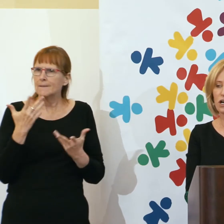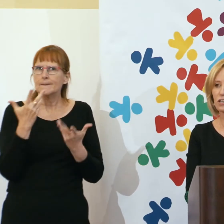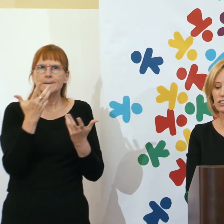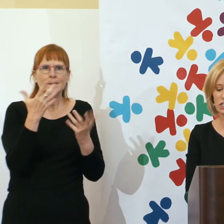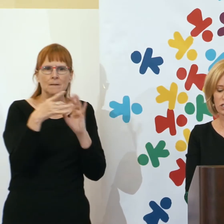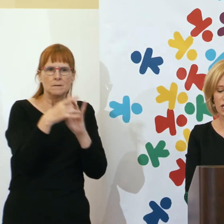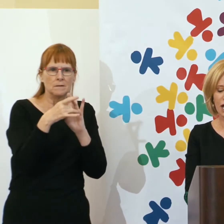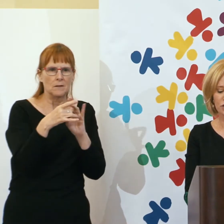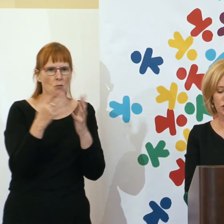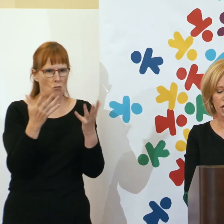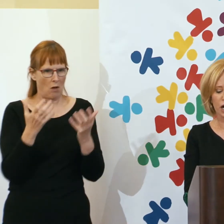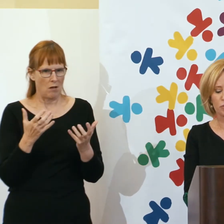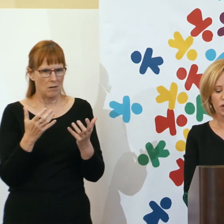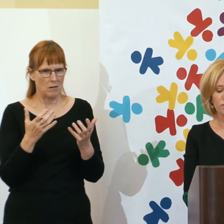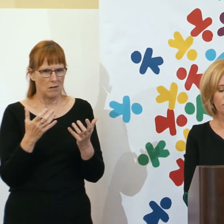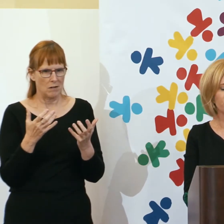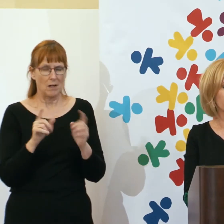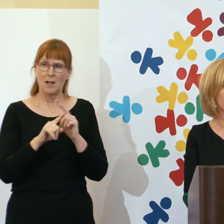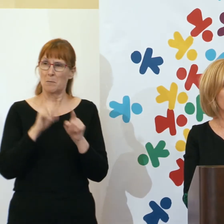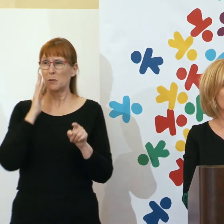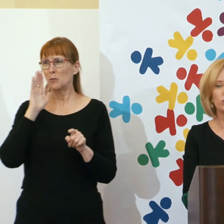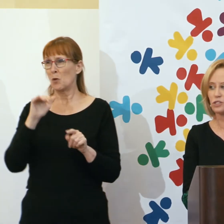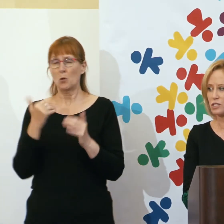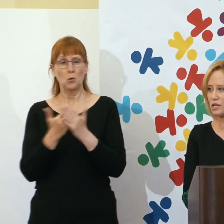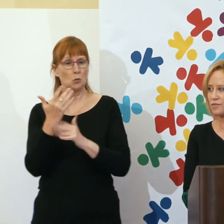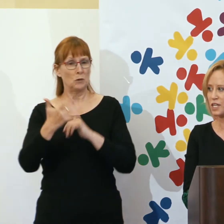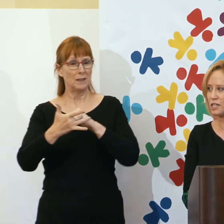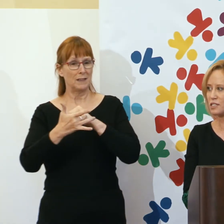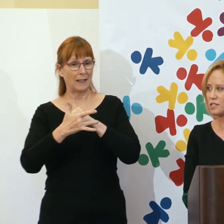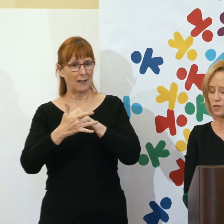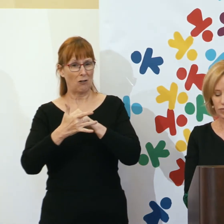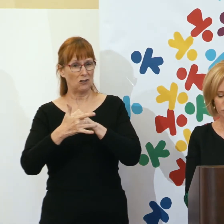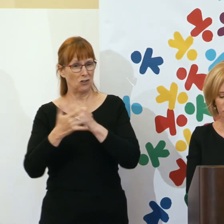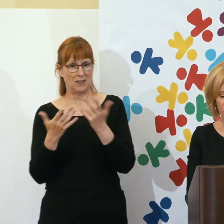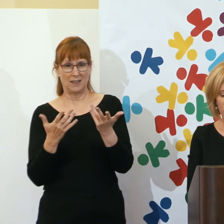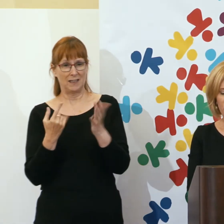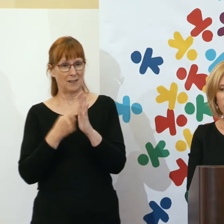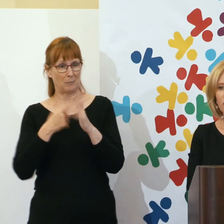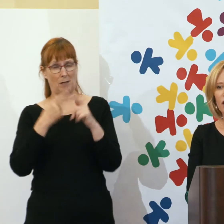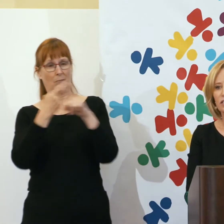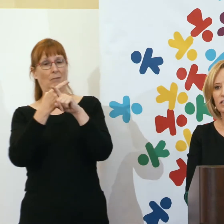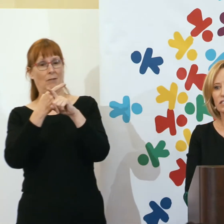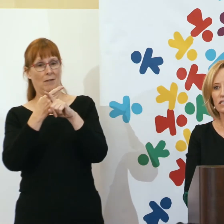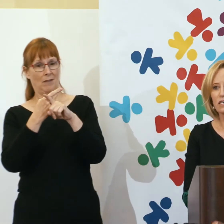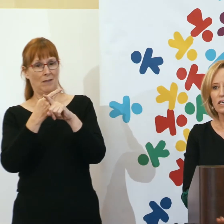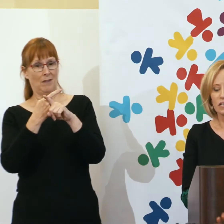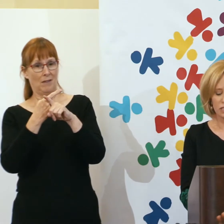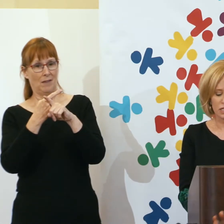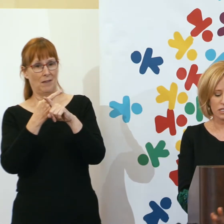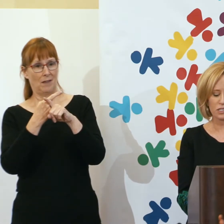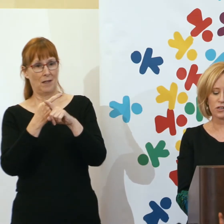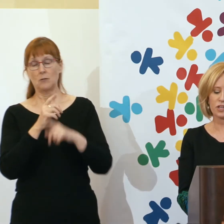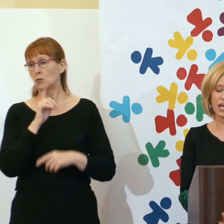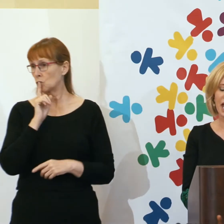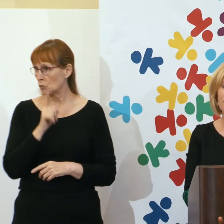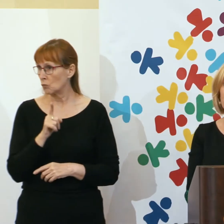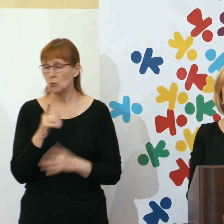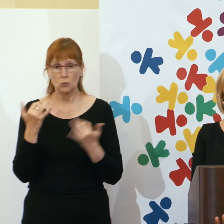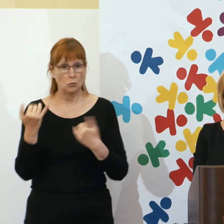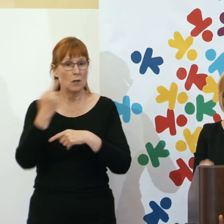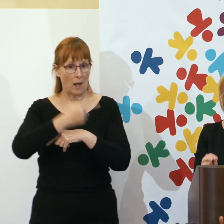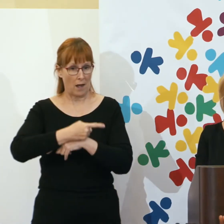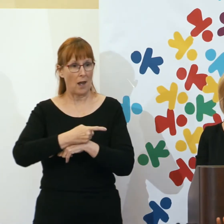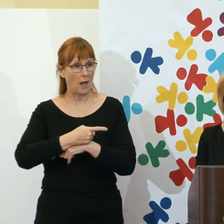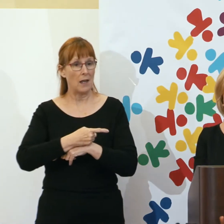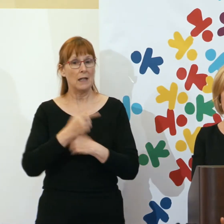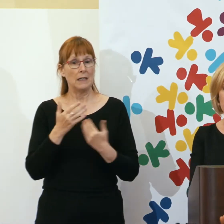newest technologies actually help fulfill that oldest of needs. Yes, it's easier than ever